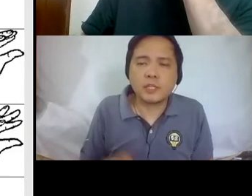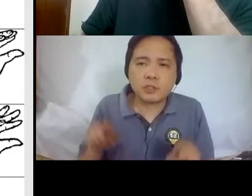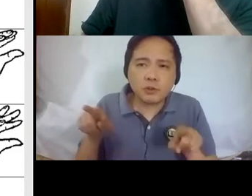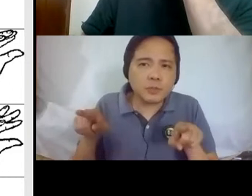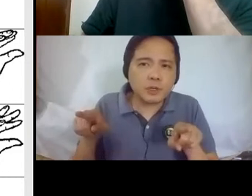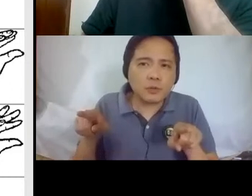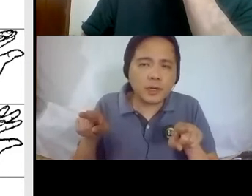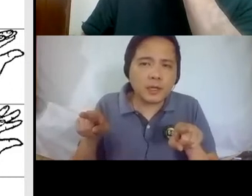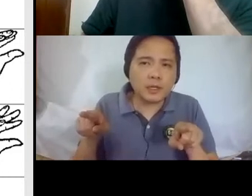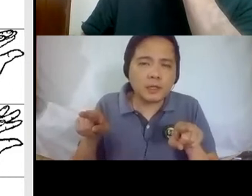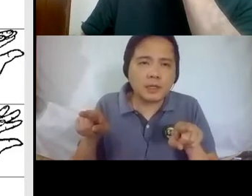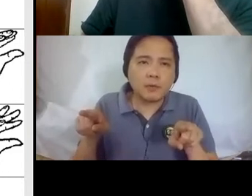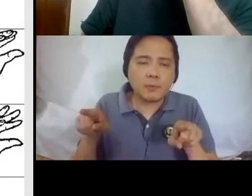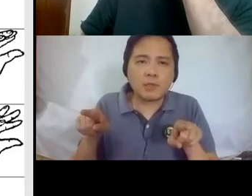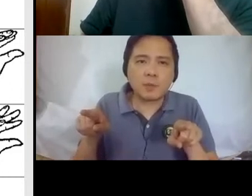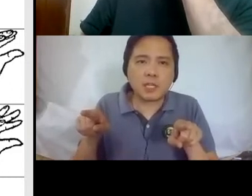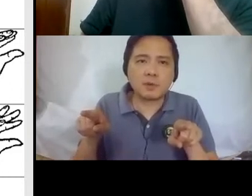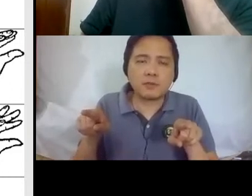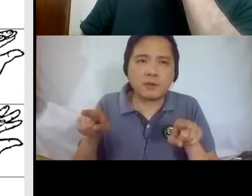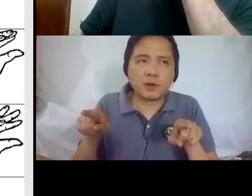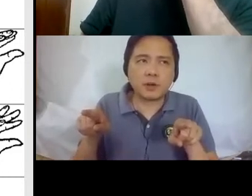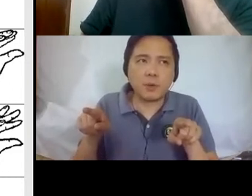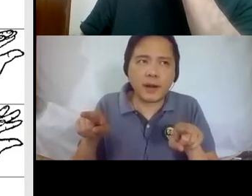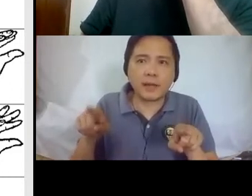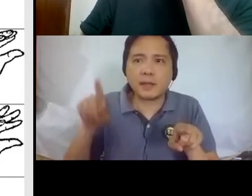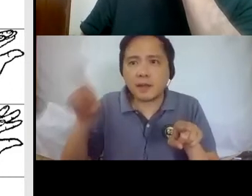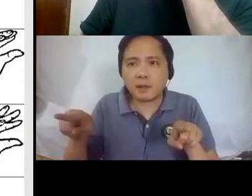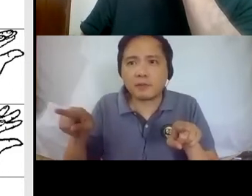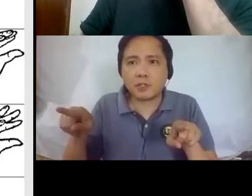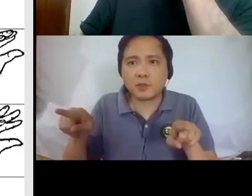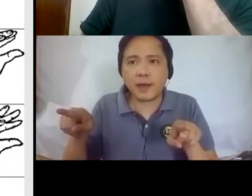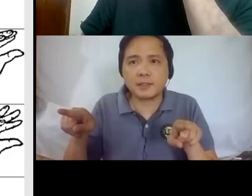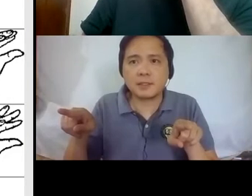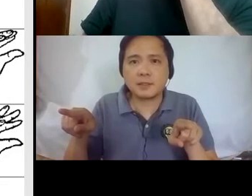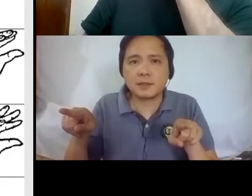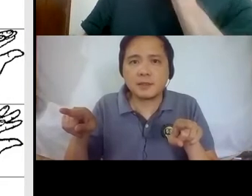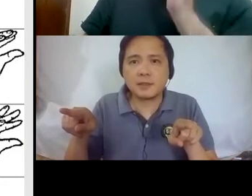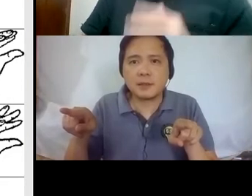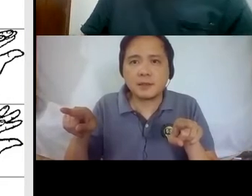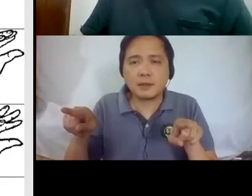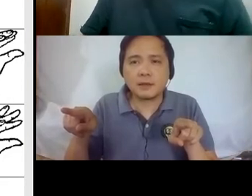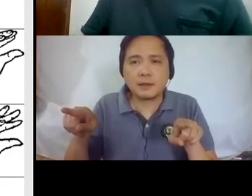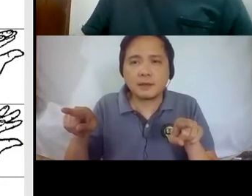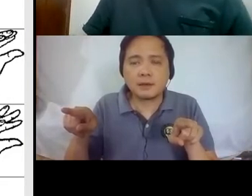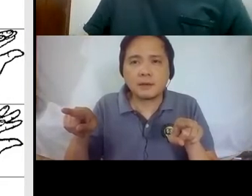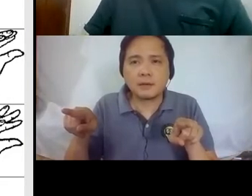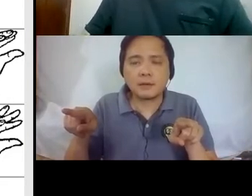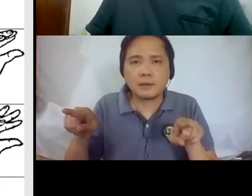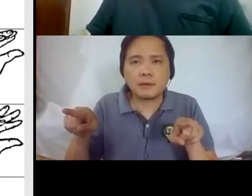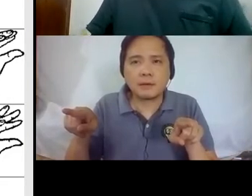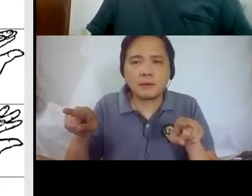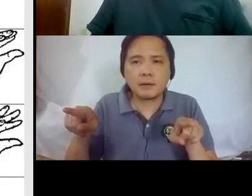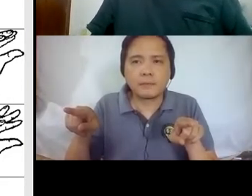So each group, sir, will be responsible for one hand and the other for the 2 hands. Well, actually, I'd like you